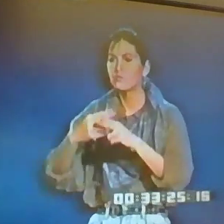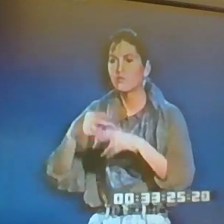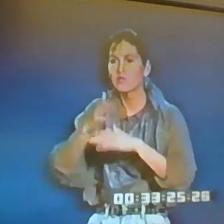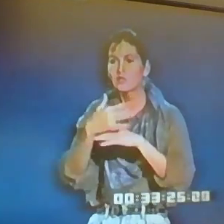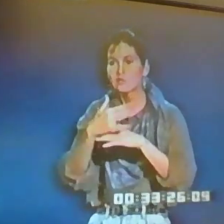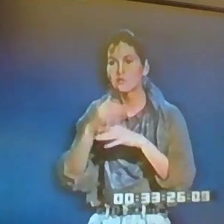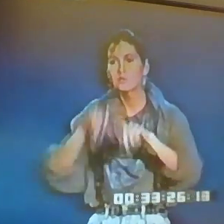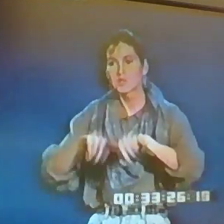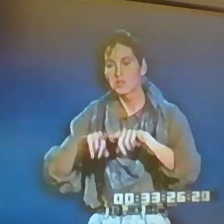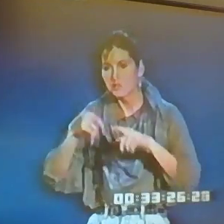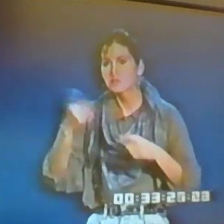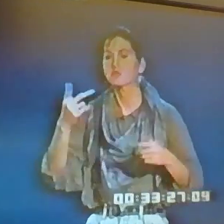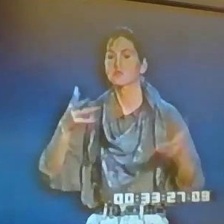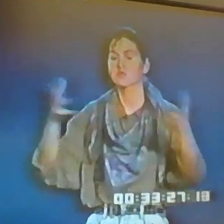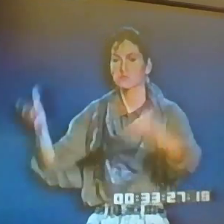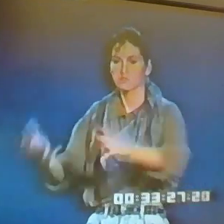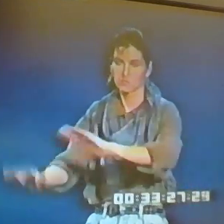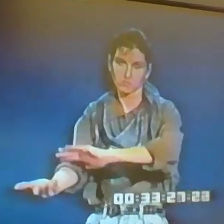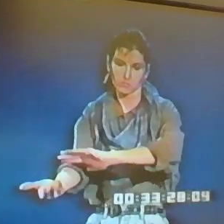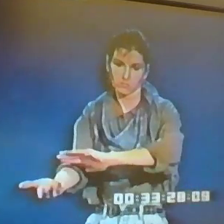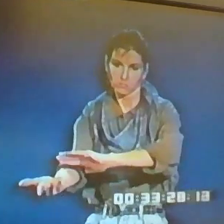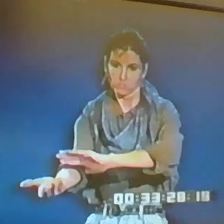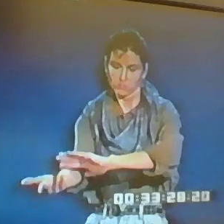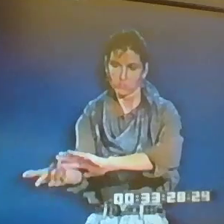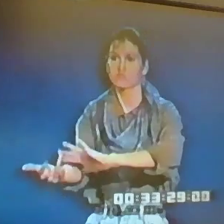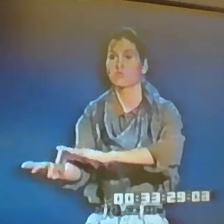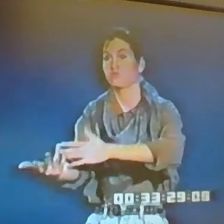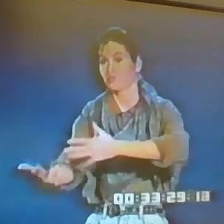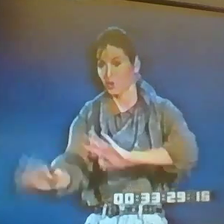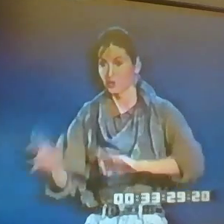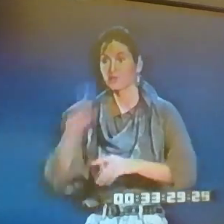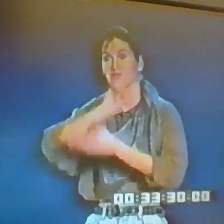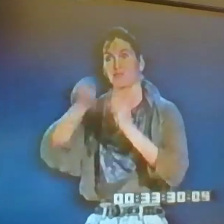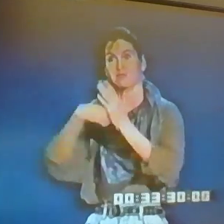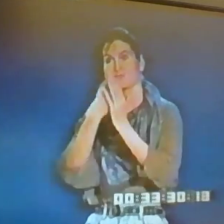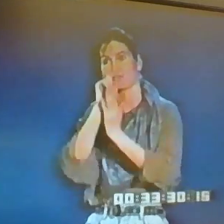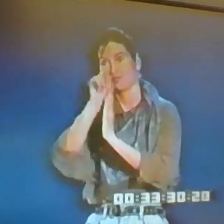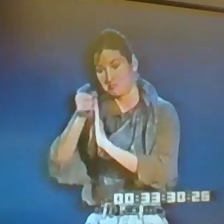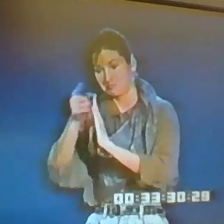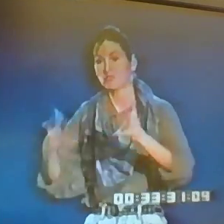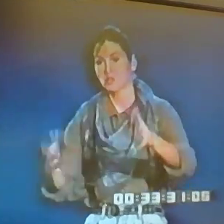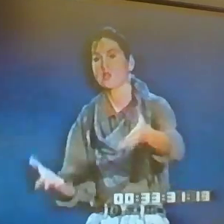that over the pan and the fish, and then put the lid on top of that. You're gonna